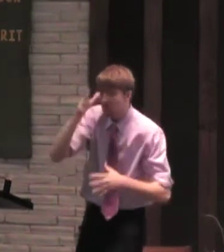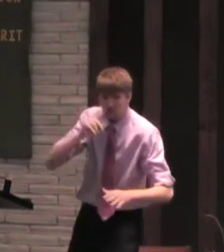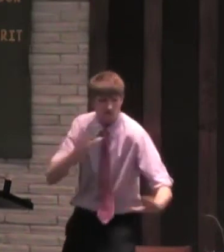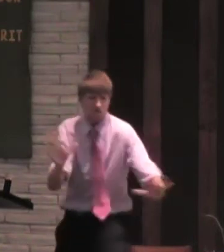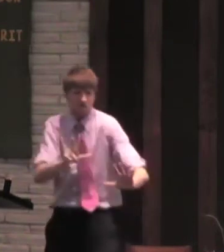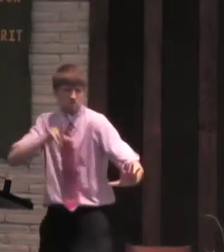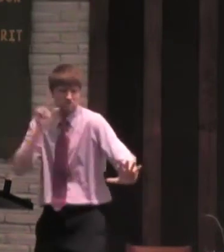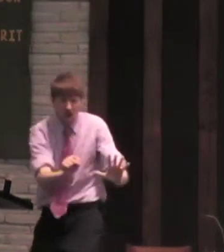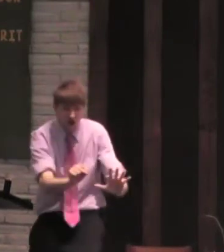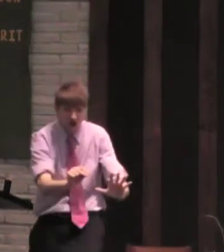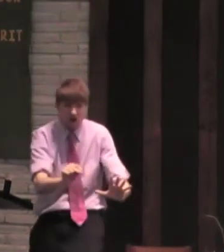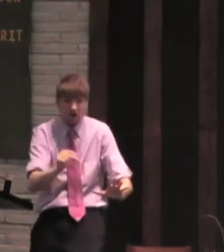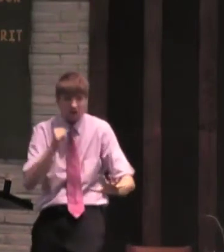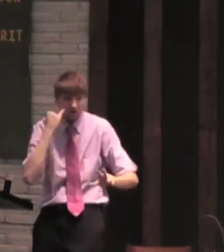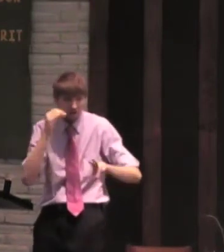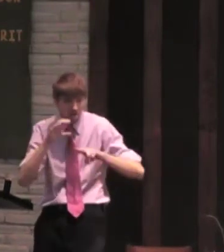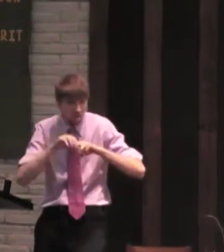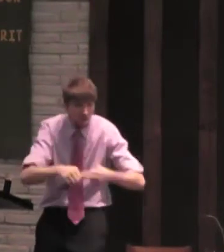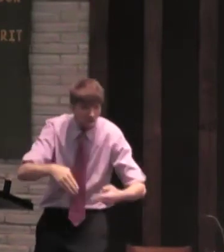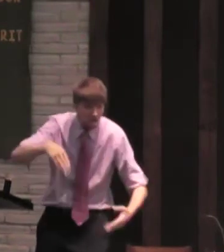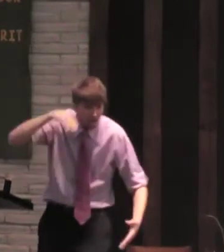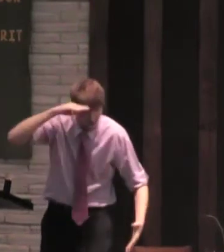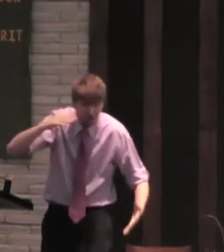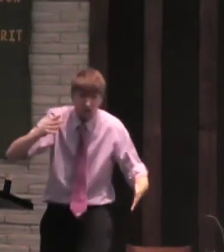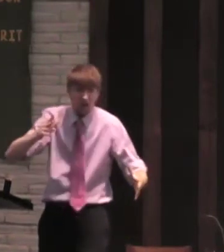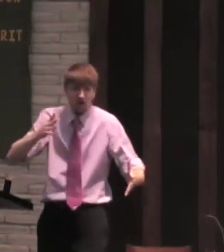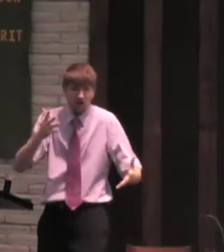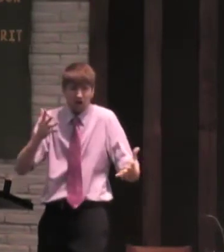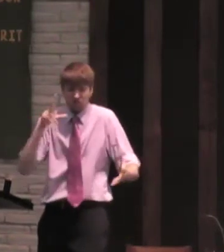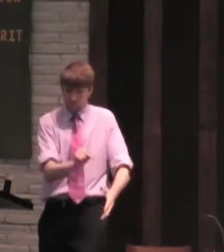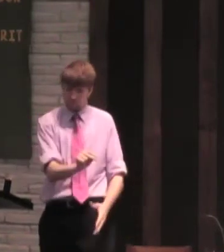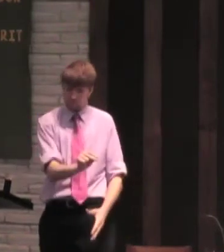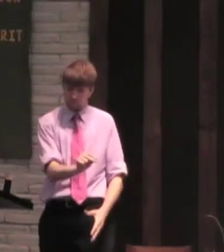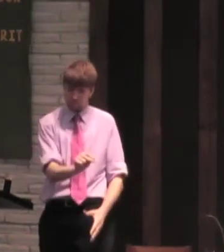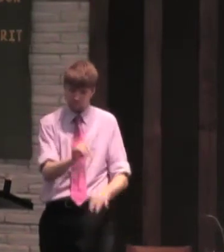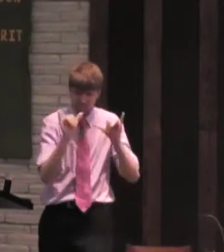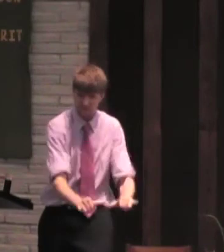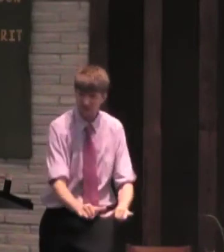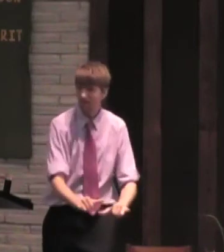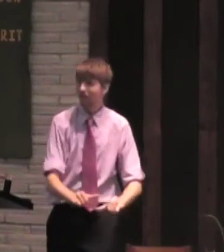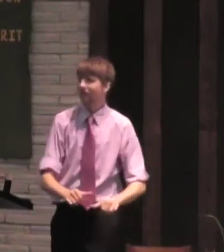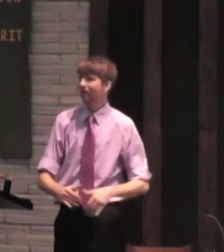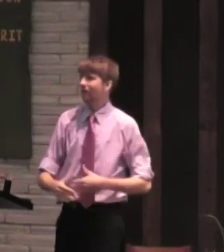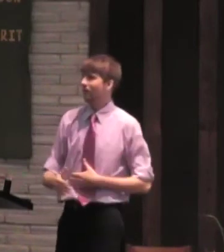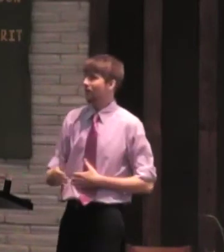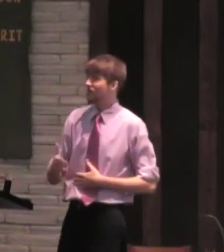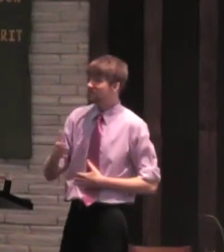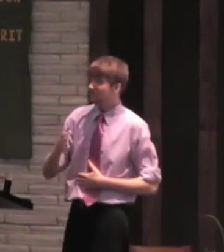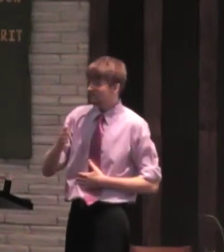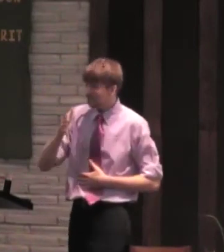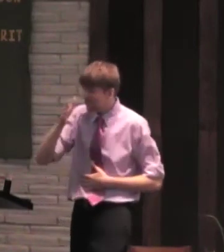Like when Isaac would say, "Dad, can I go play football?" You know he'd say, "No, if you get tackled and hurt, and no, you have to stay here."